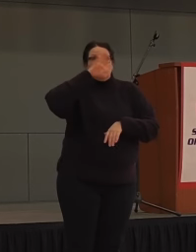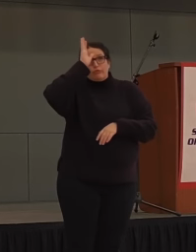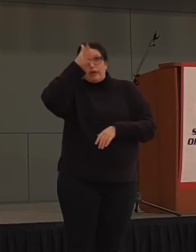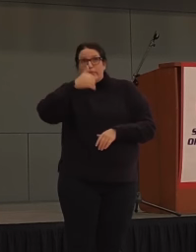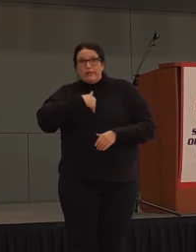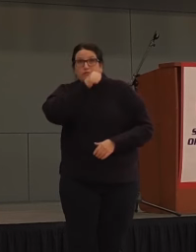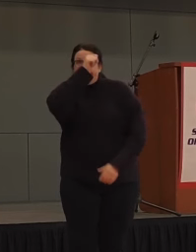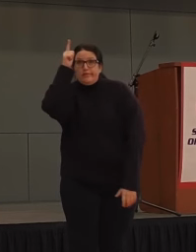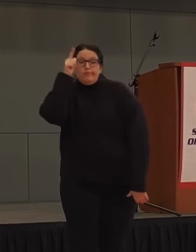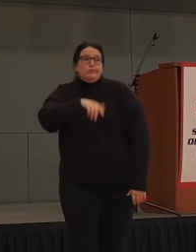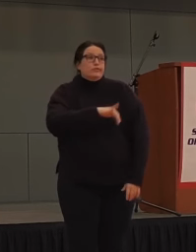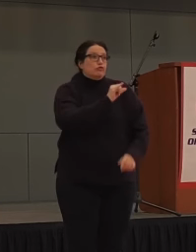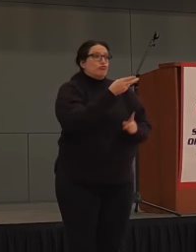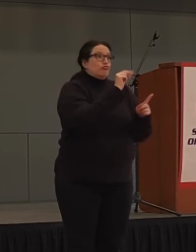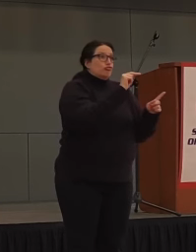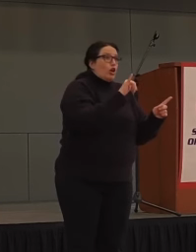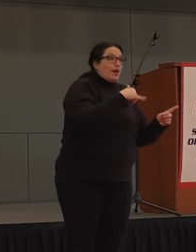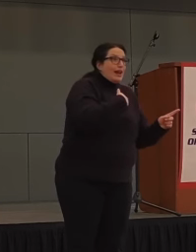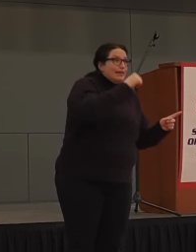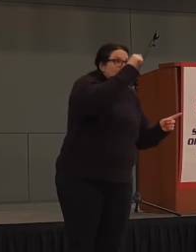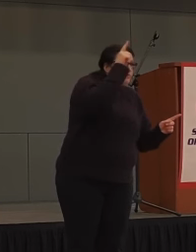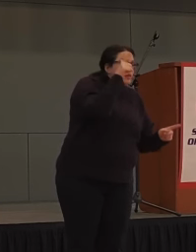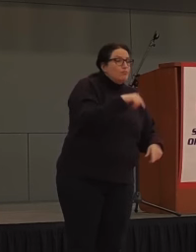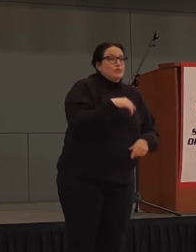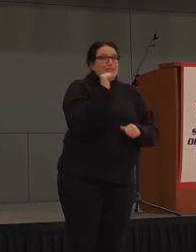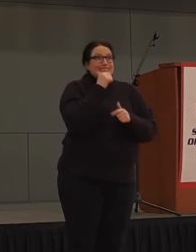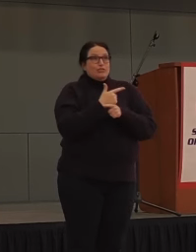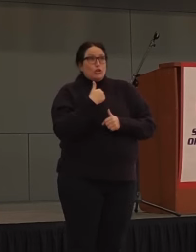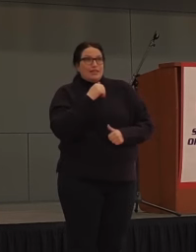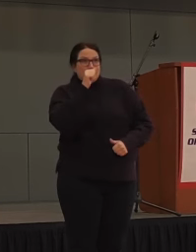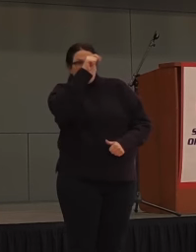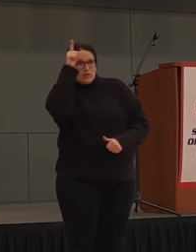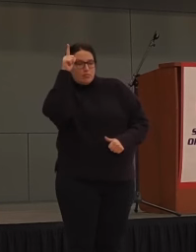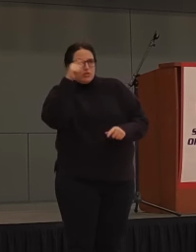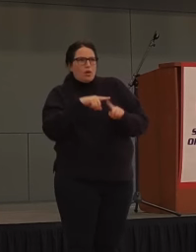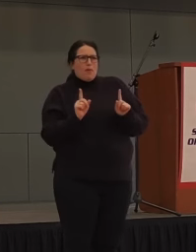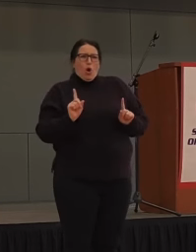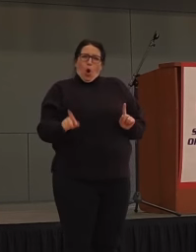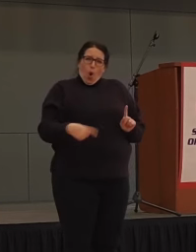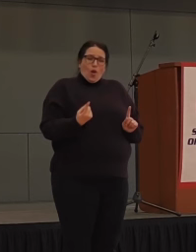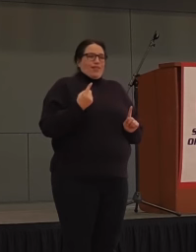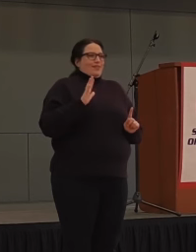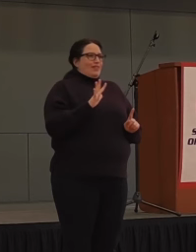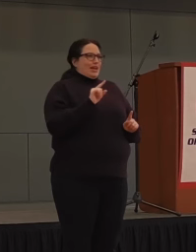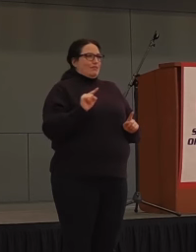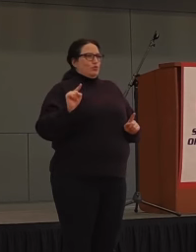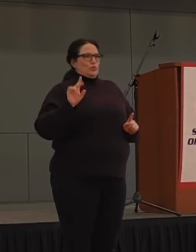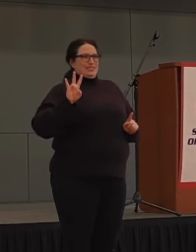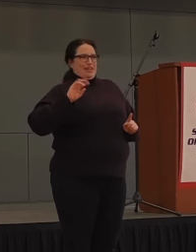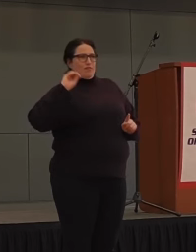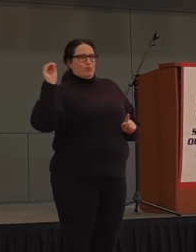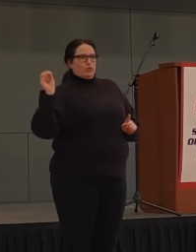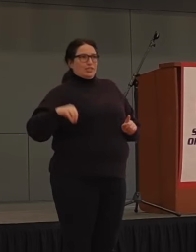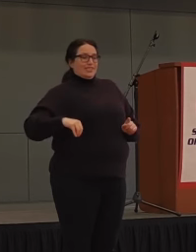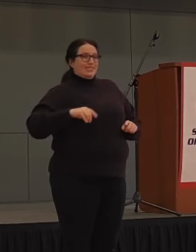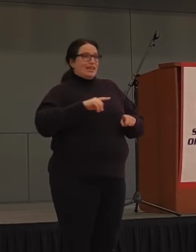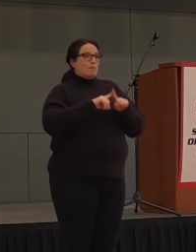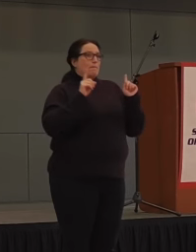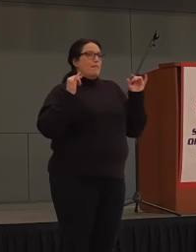Alzheimer's, your parent has Alzheimer's, a sibling has Alzheimer's, but it's only 5 to 7%. At this